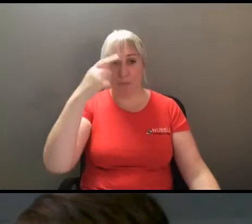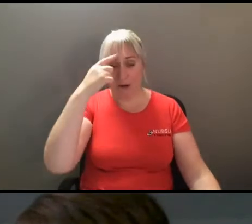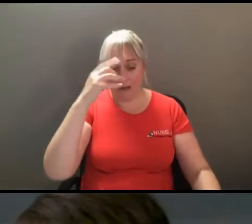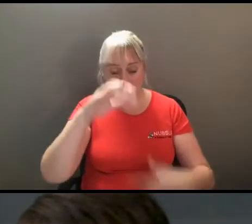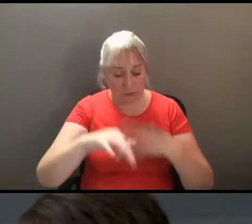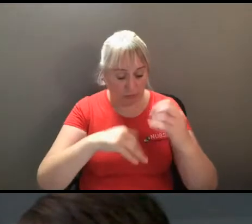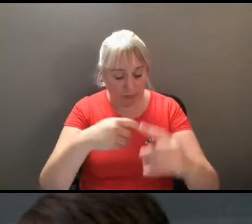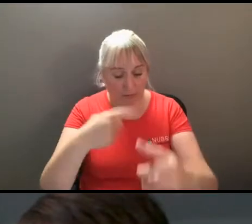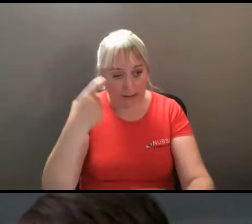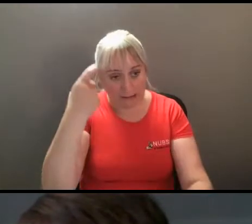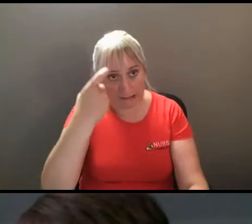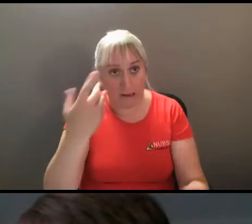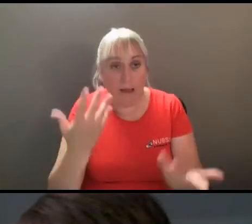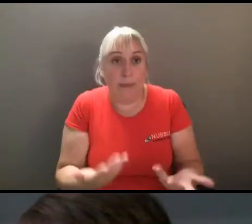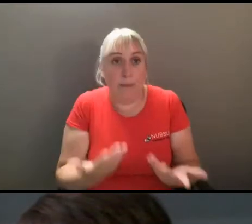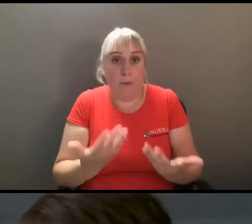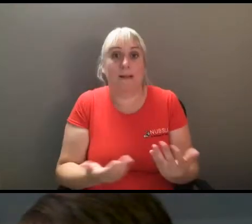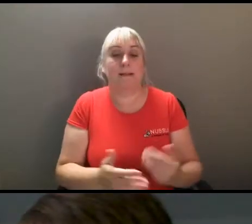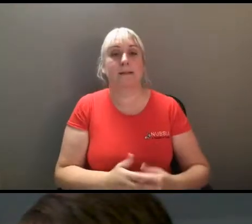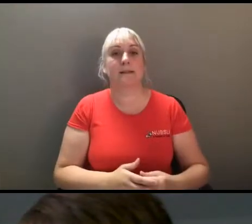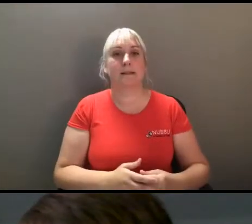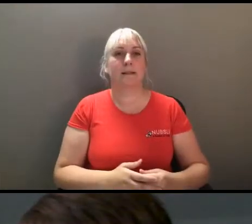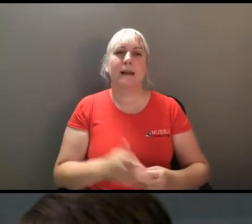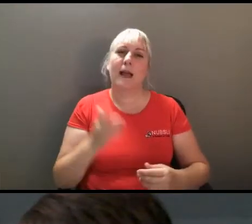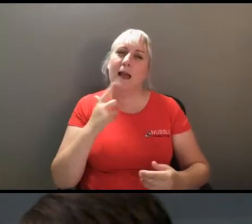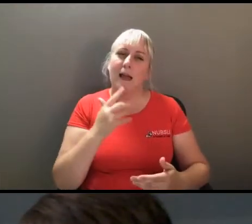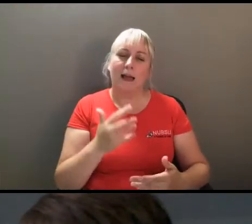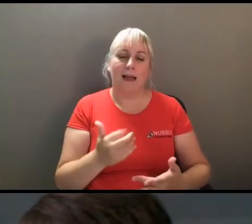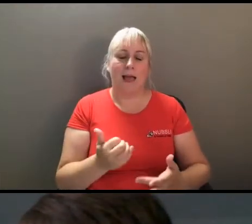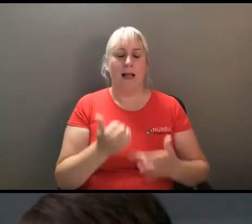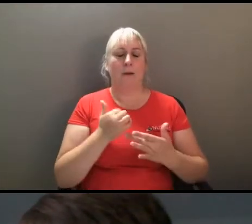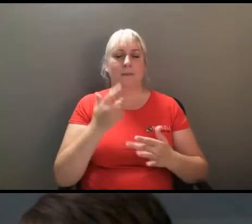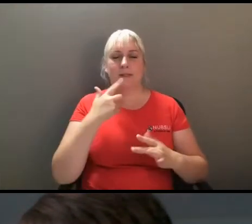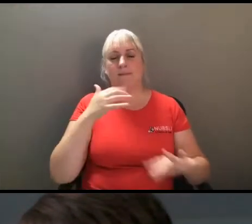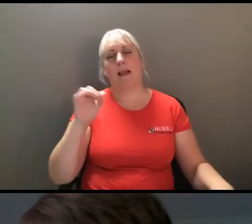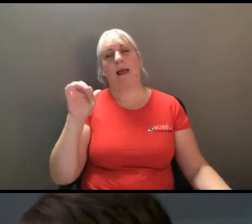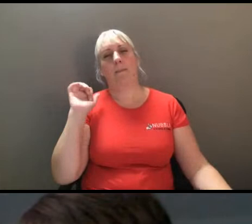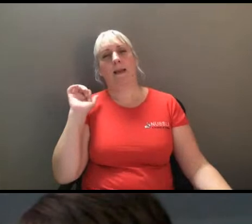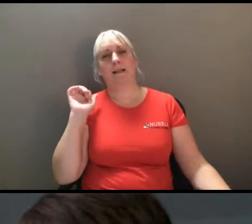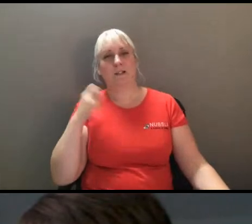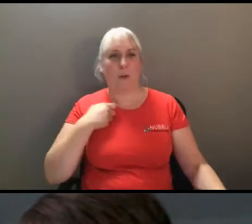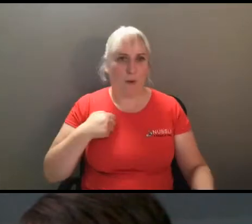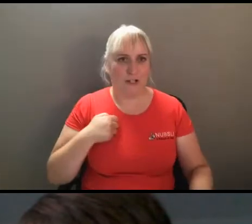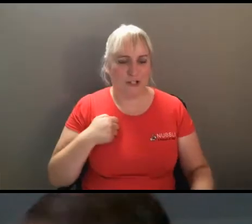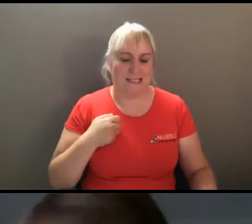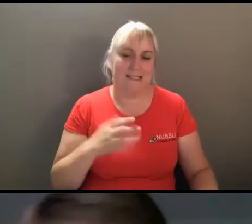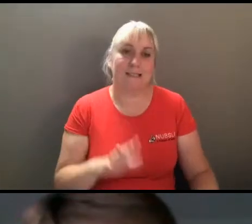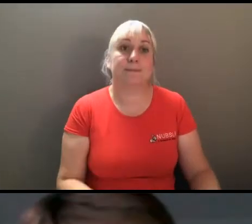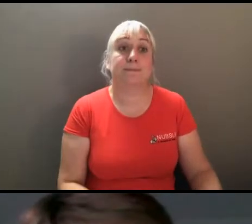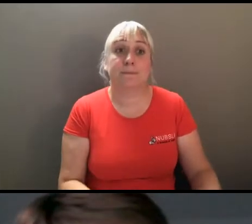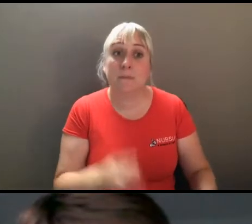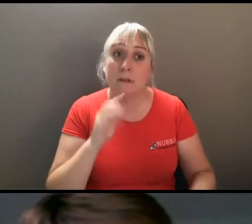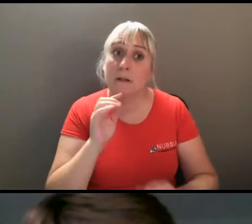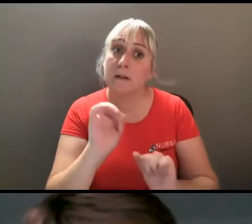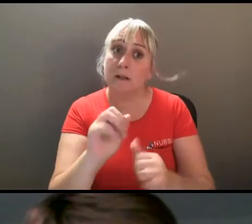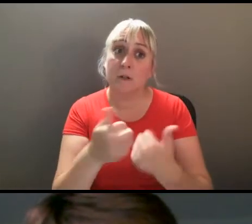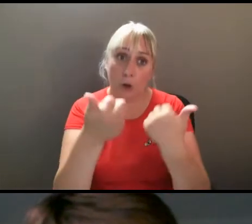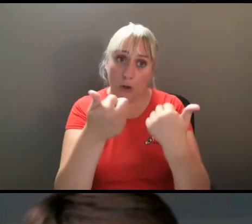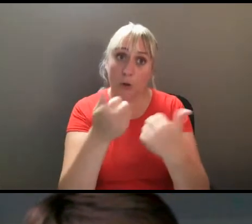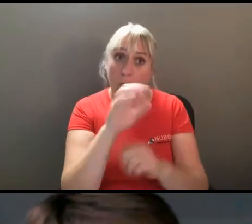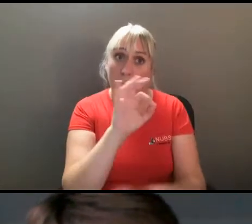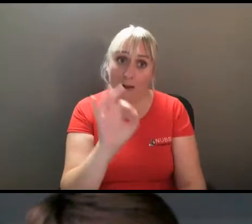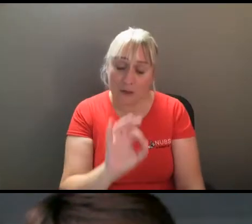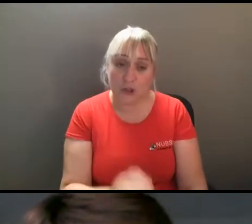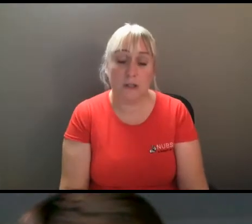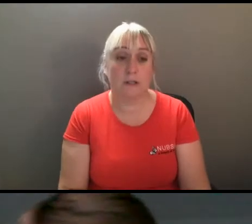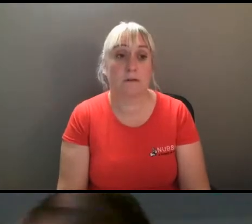and it helps if I lie back. So yeah, that's a really good question, and so I